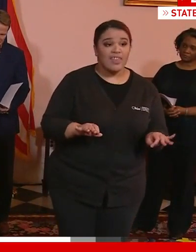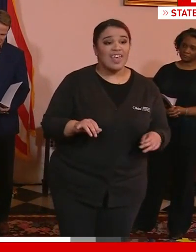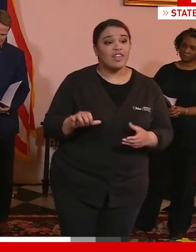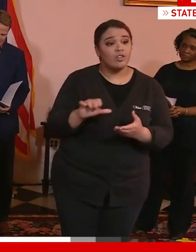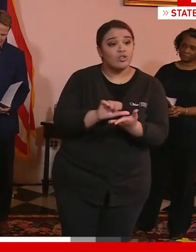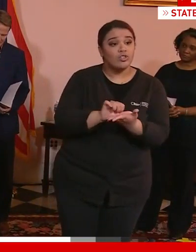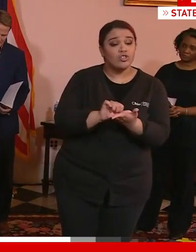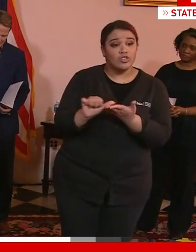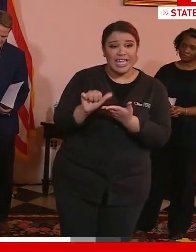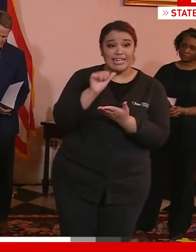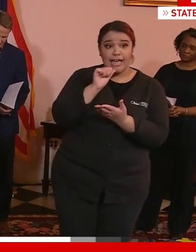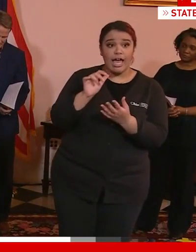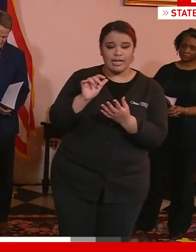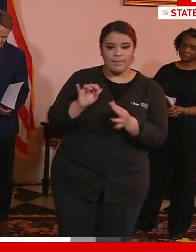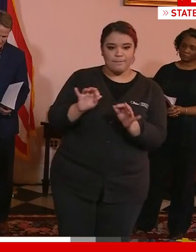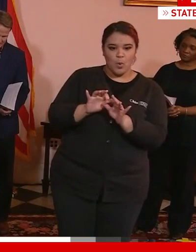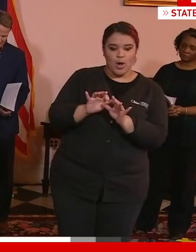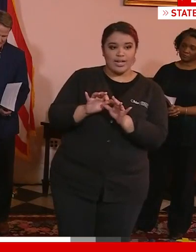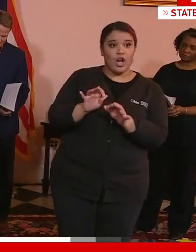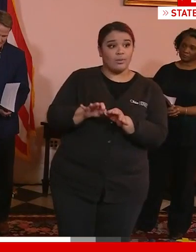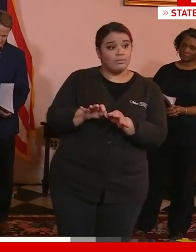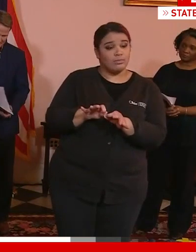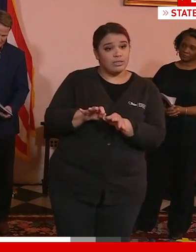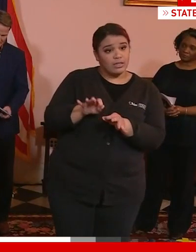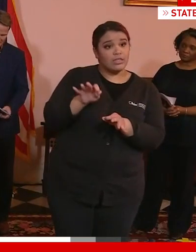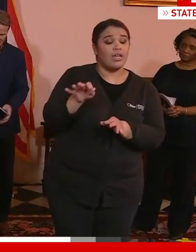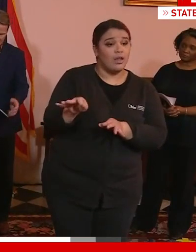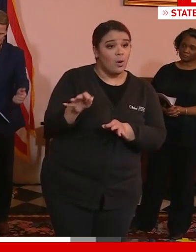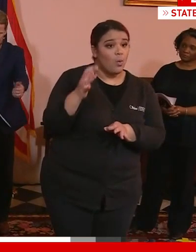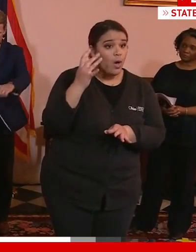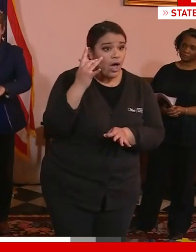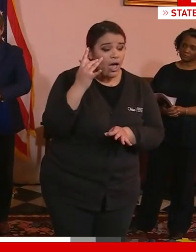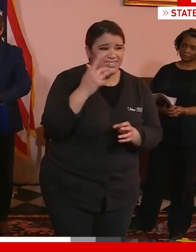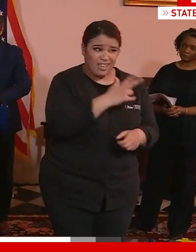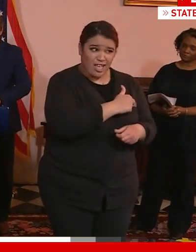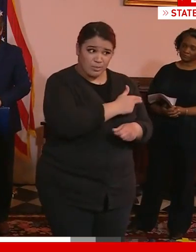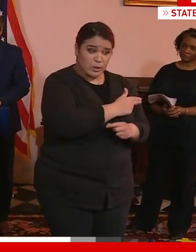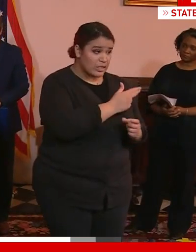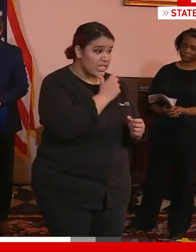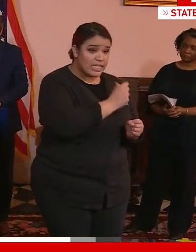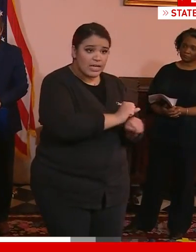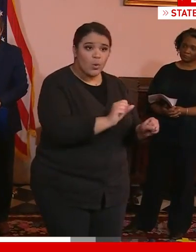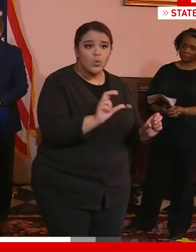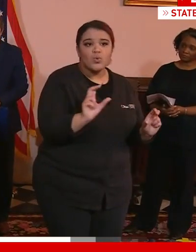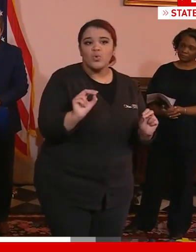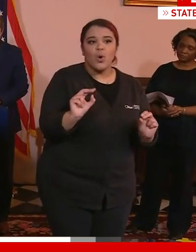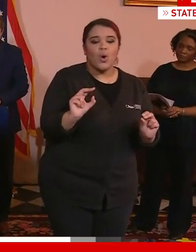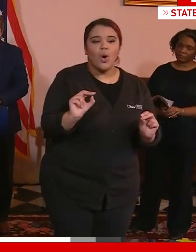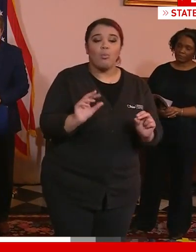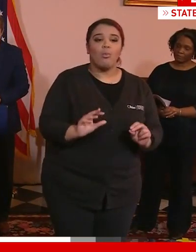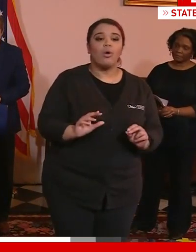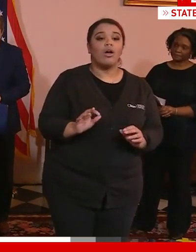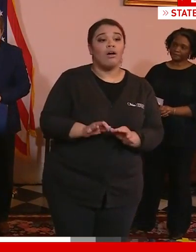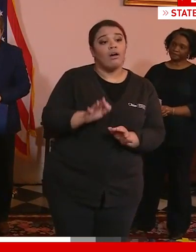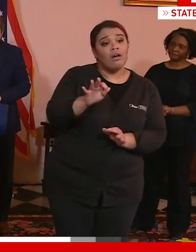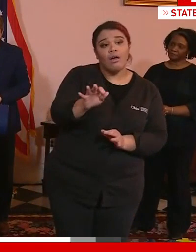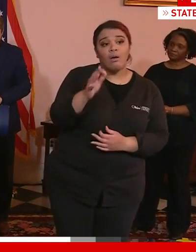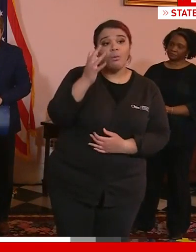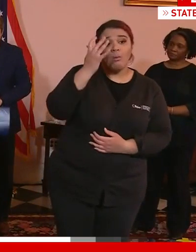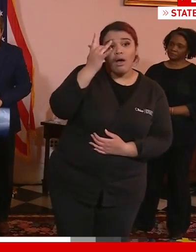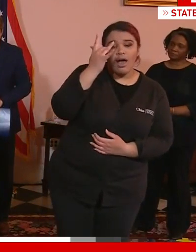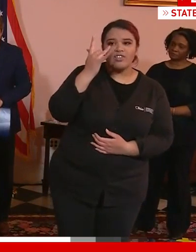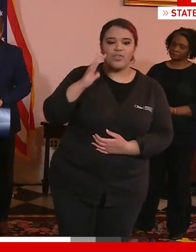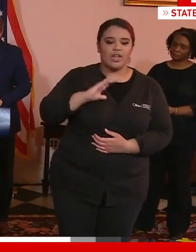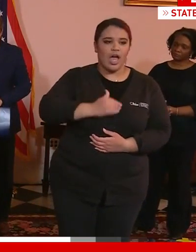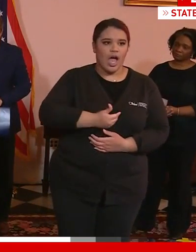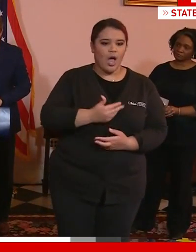because hospitals are unsafe places to be. They're being delayed because of the importance of allocating resources in a way that